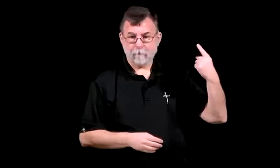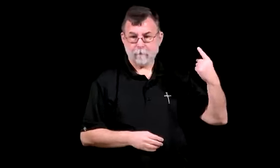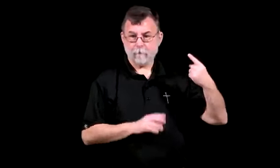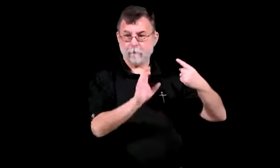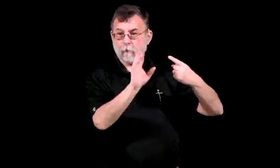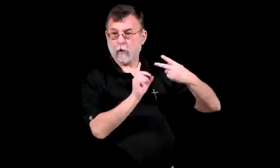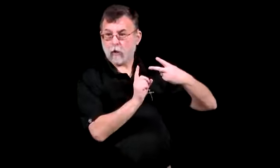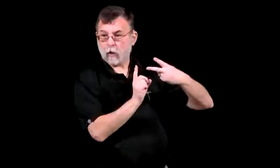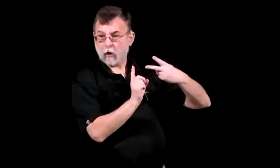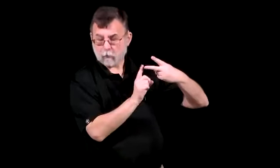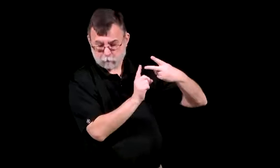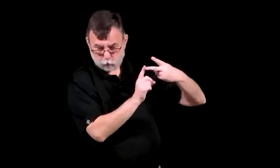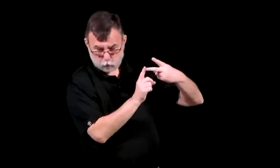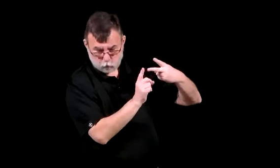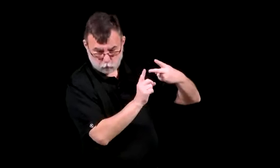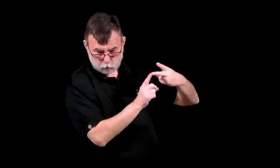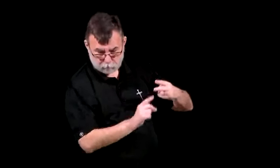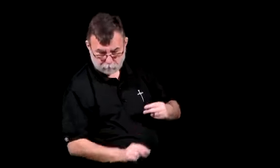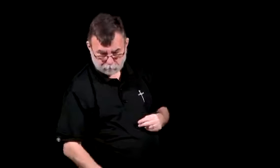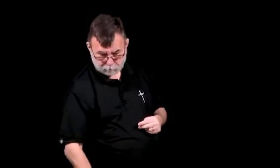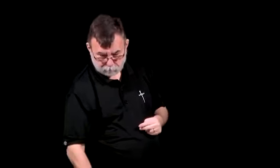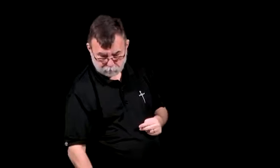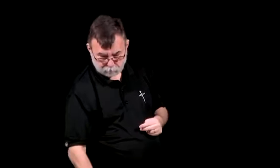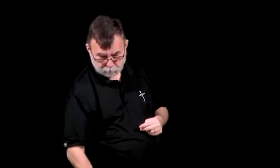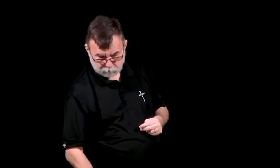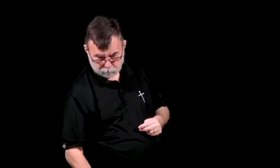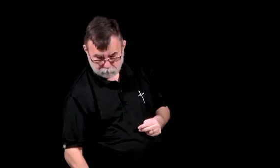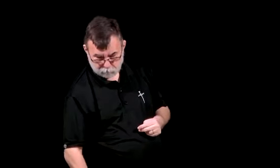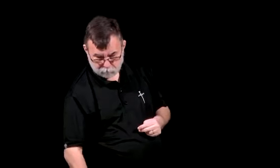us. Focus on God and things that we can't see.